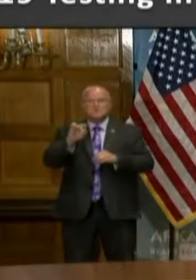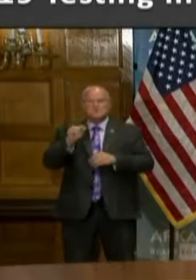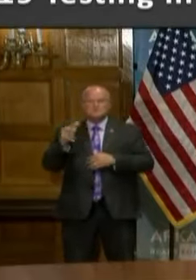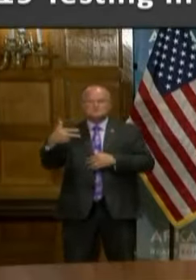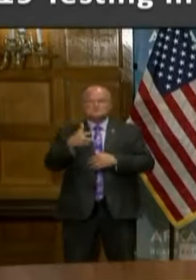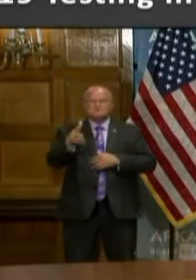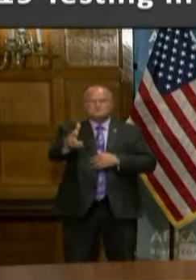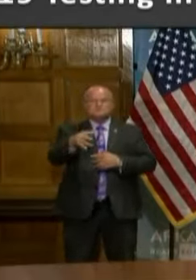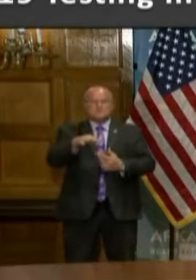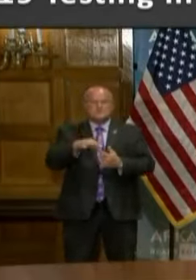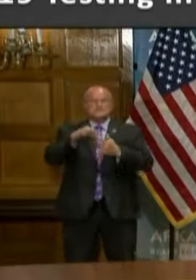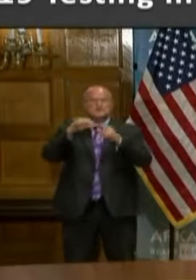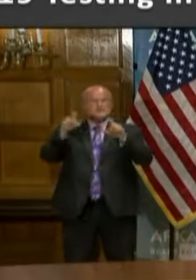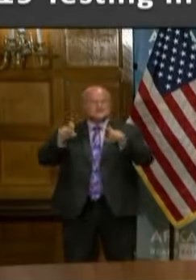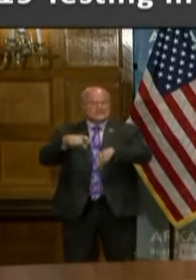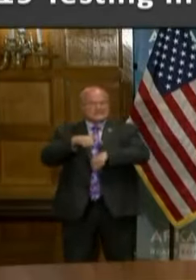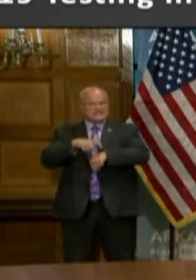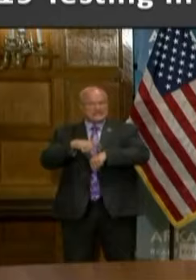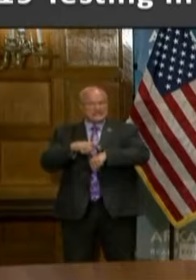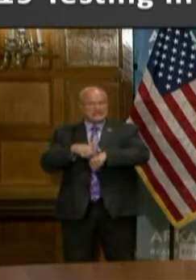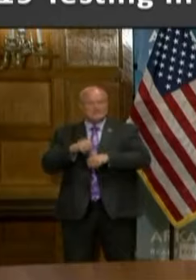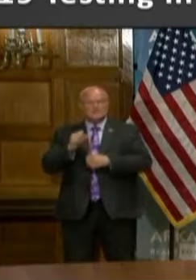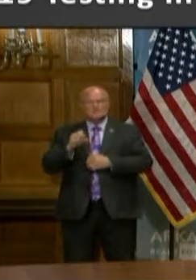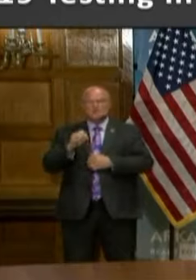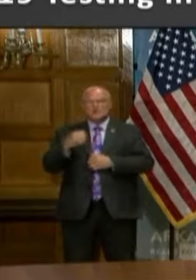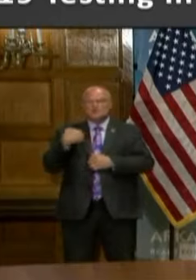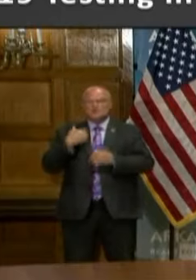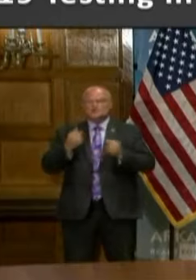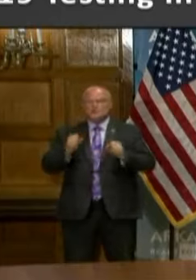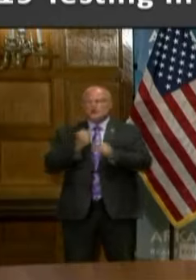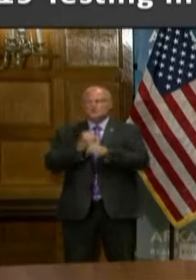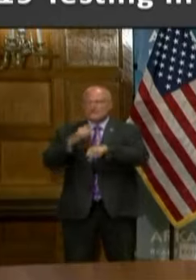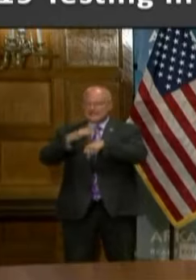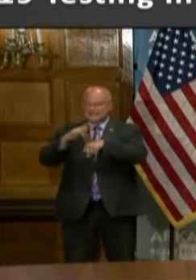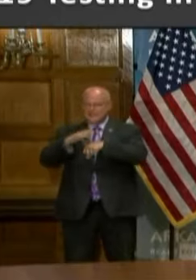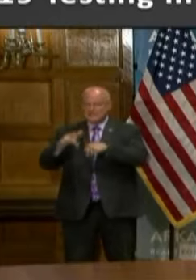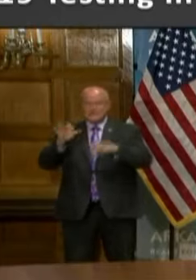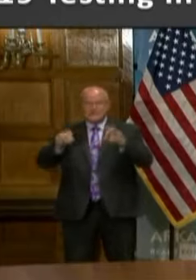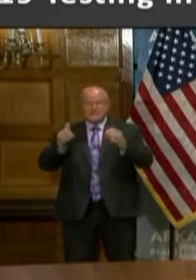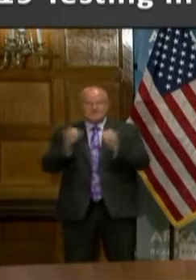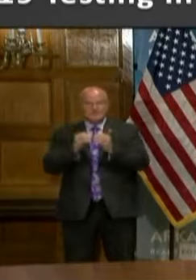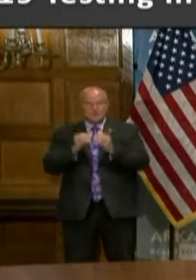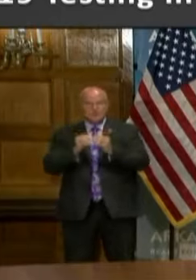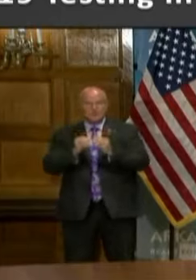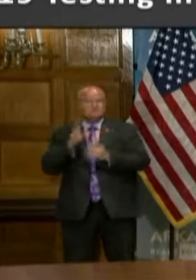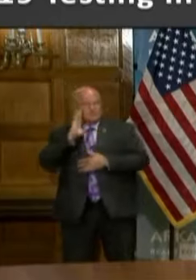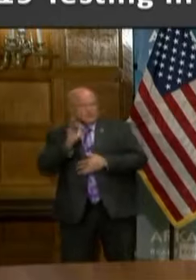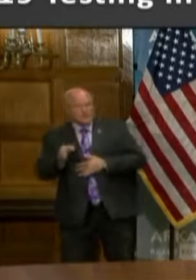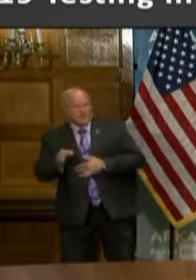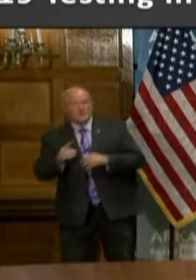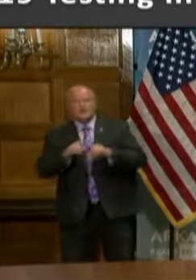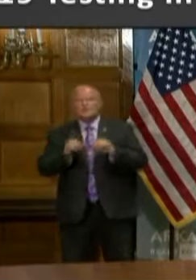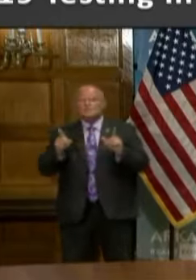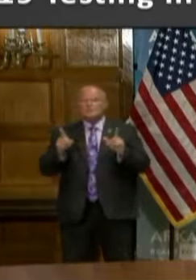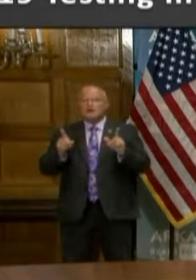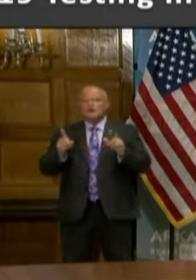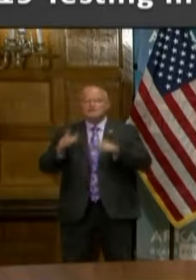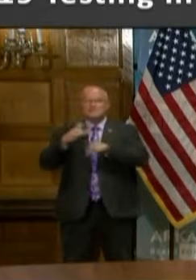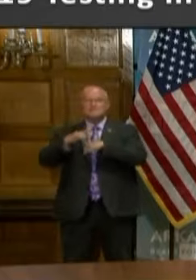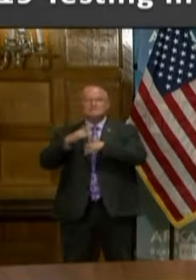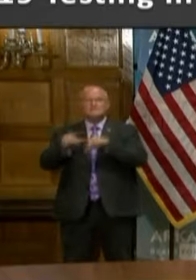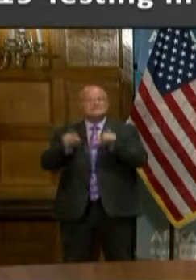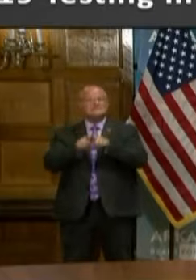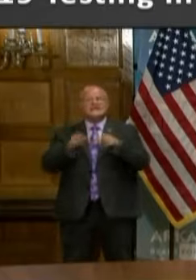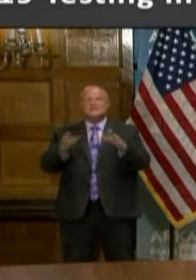there, our special testing times. And so we're trying to make that available. If we need to do more, we will. But it's largely available in the